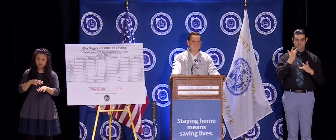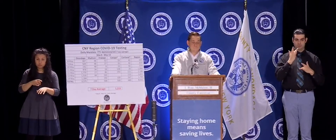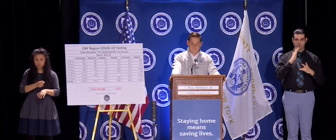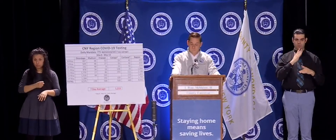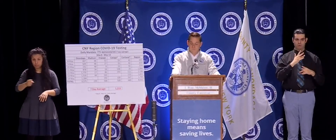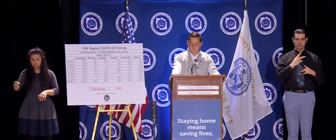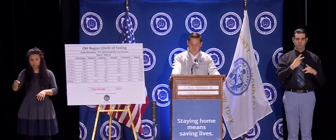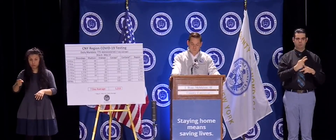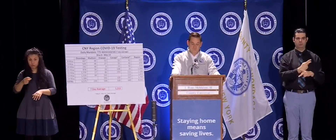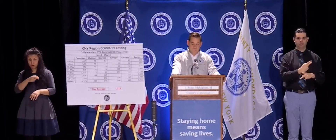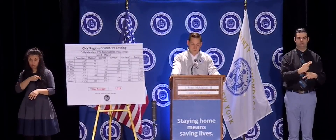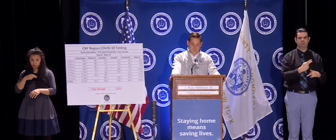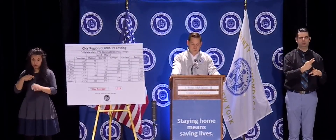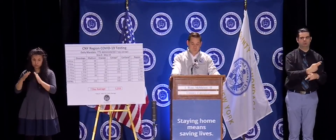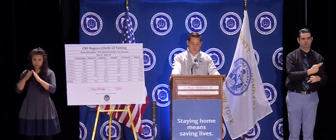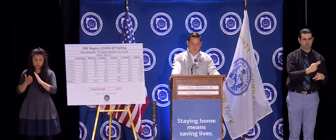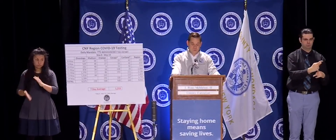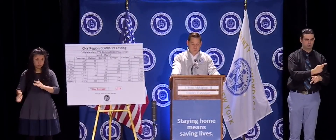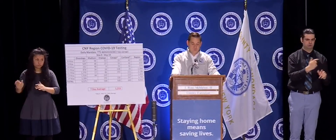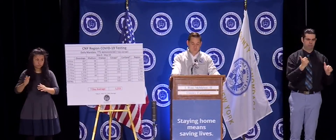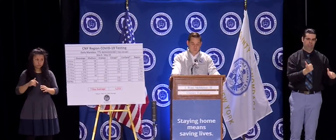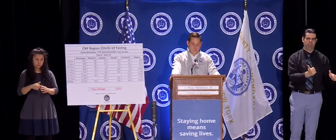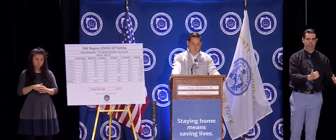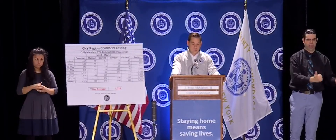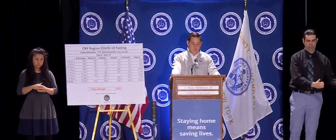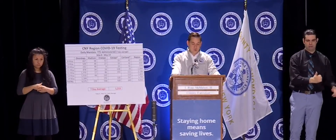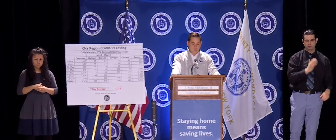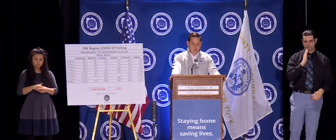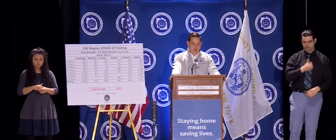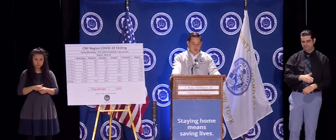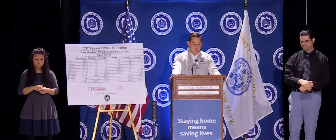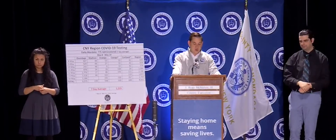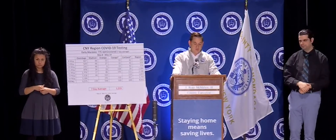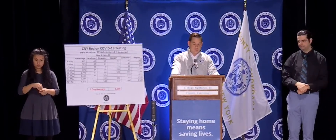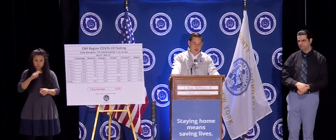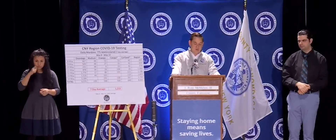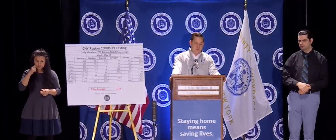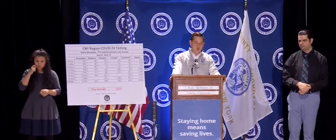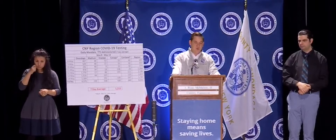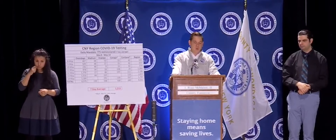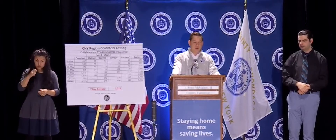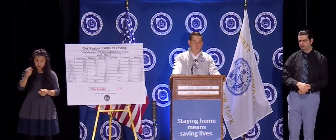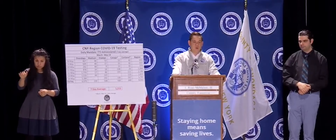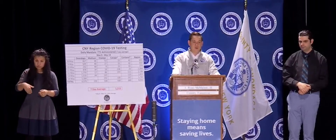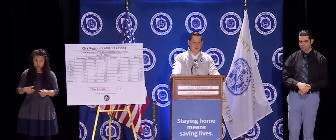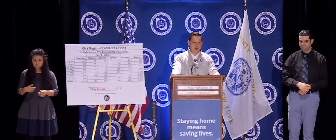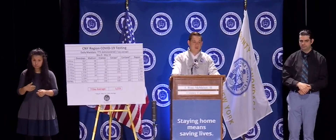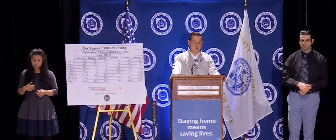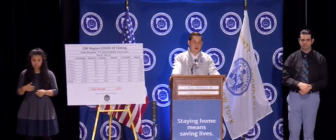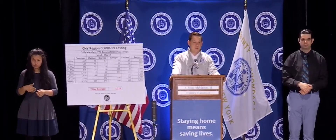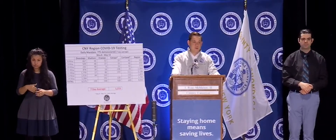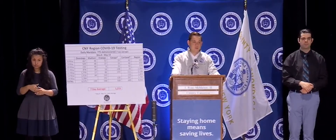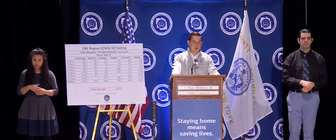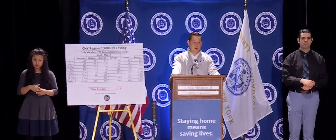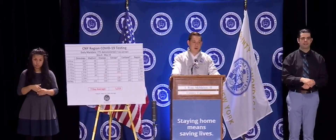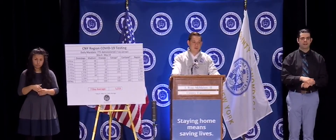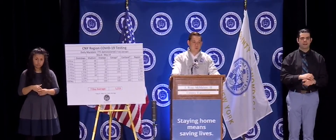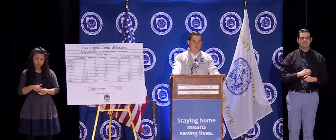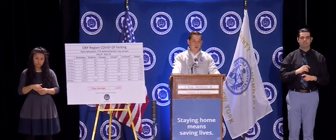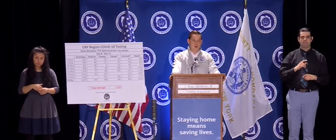back pretty quickly? Because I heard Wadsworth's a little slowed down right now. Yeah, so we've been working mostly with private